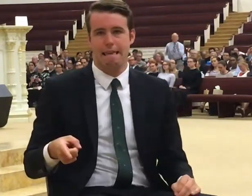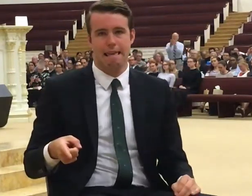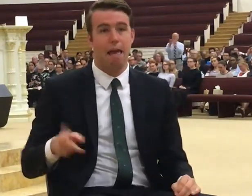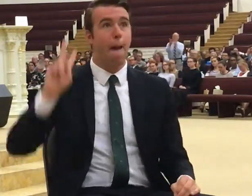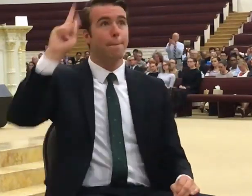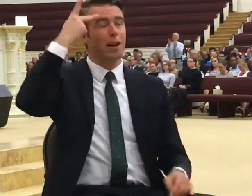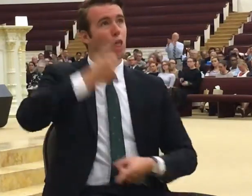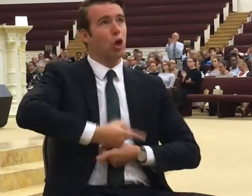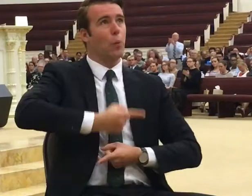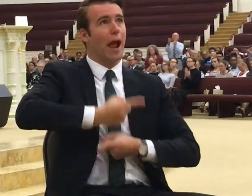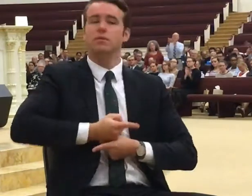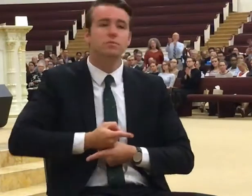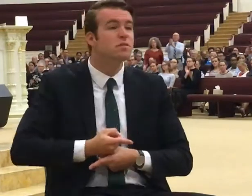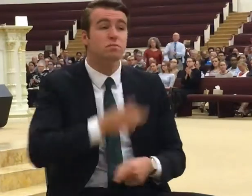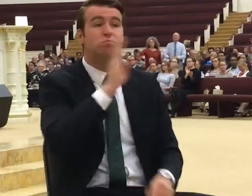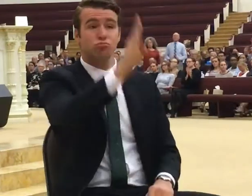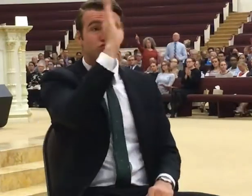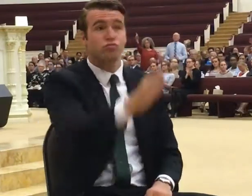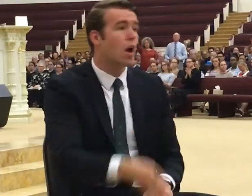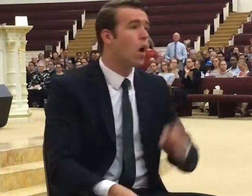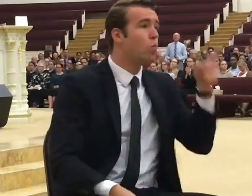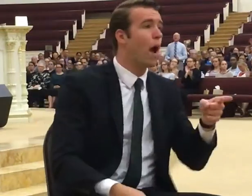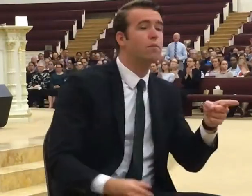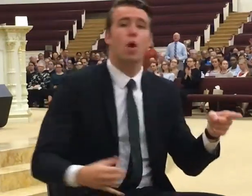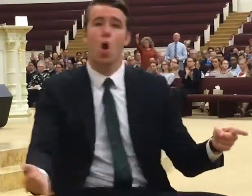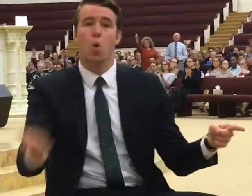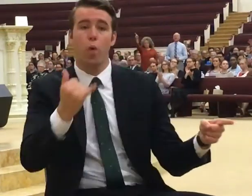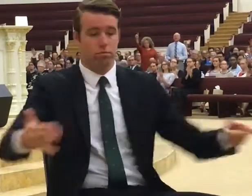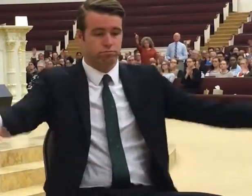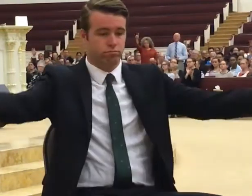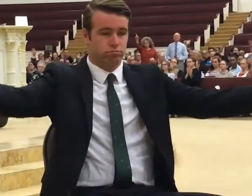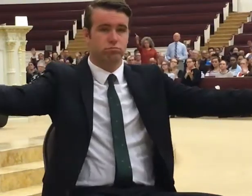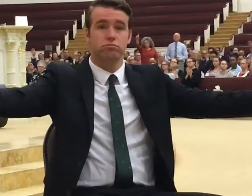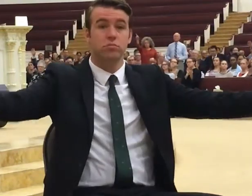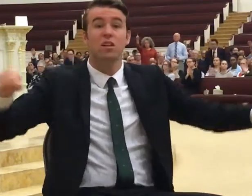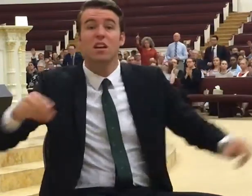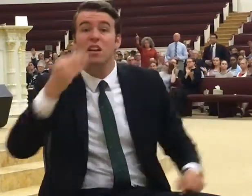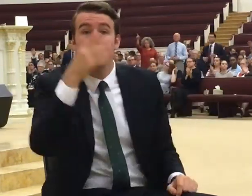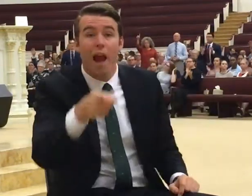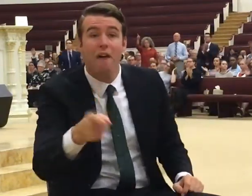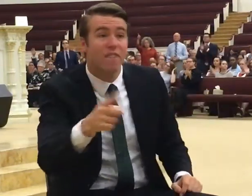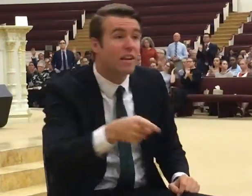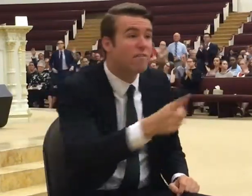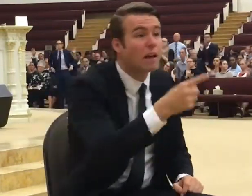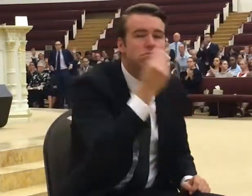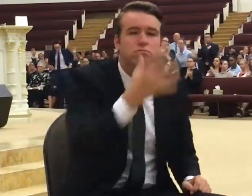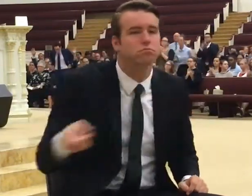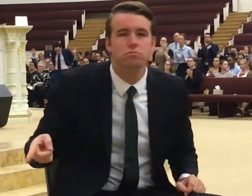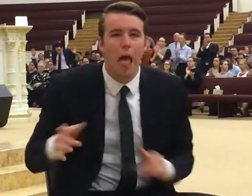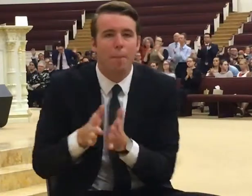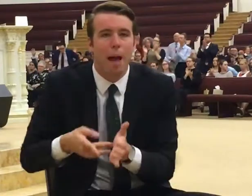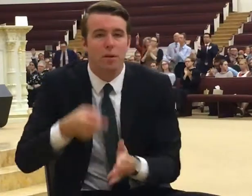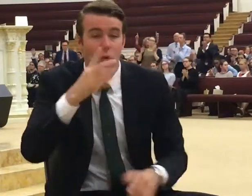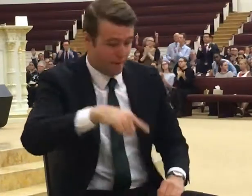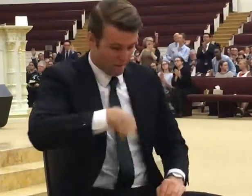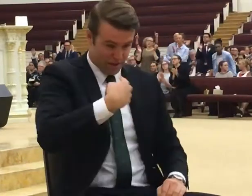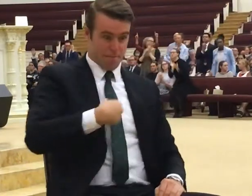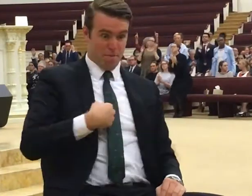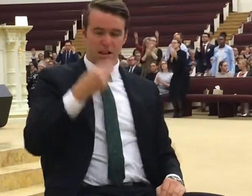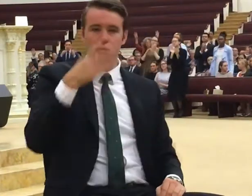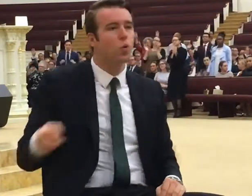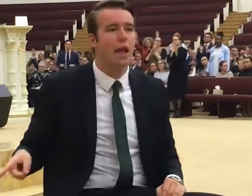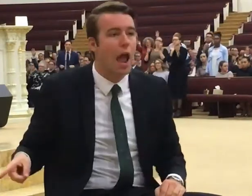plain and simple. It's right or it's wrong. It doesn't care if it offends you. It doesn't care if it offends me. When it